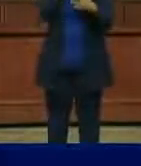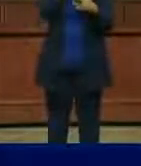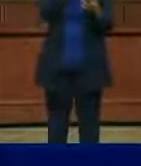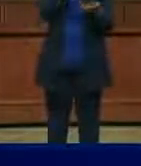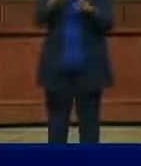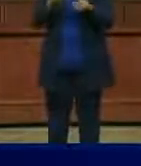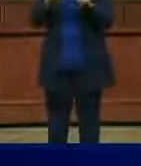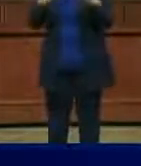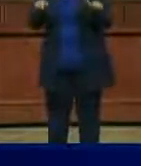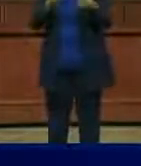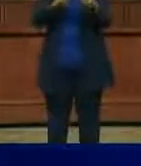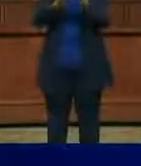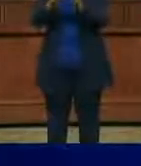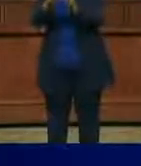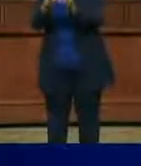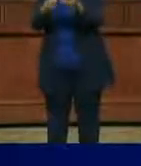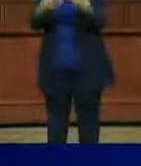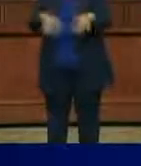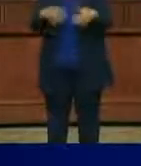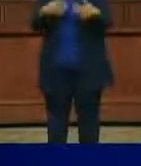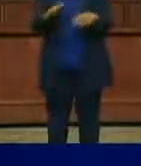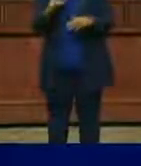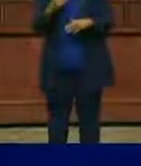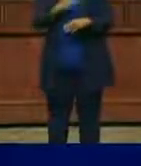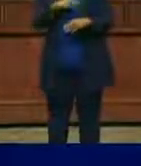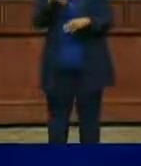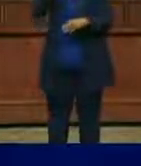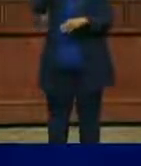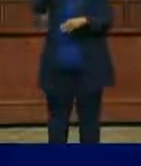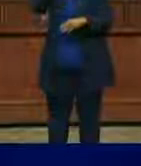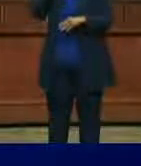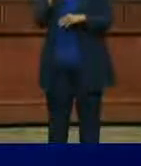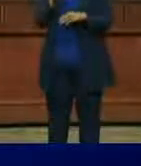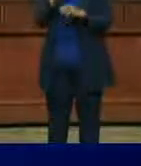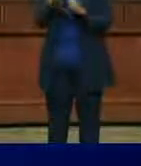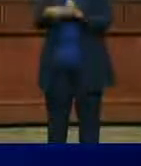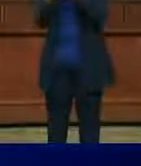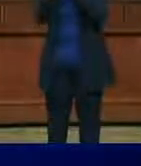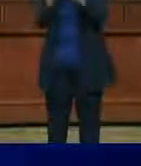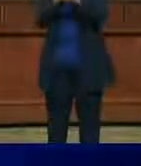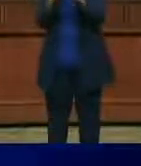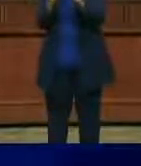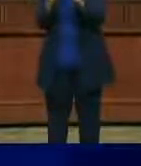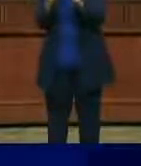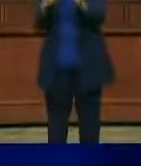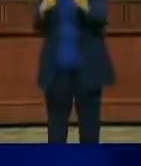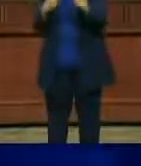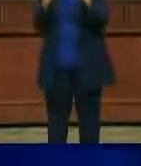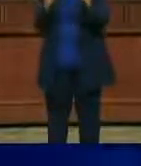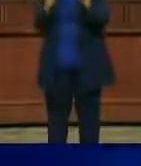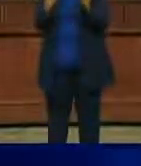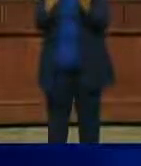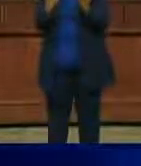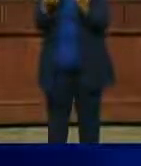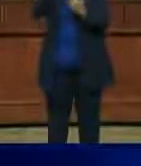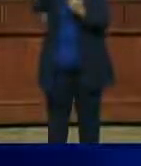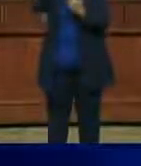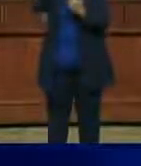our Orange County Fire Rescue Department, we have one of our young firefighters, 22 years old, that